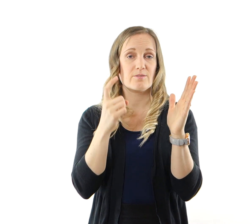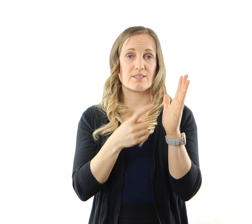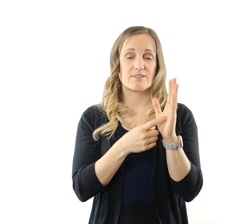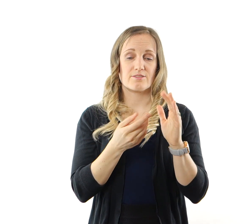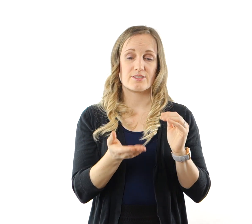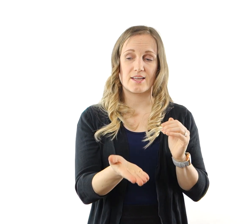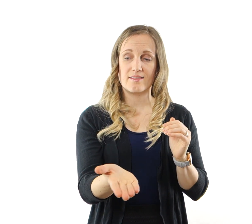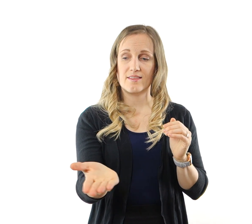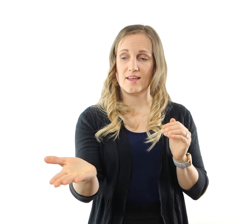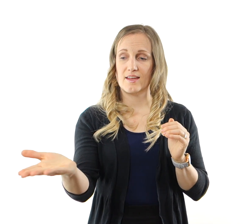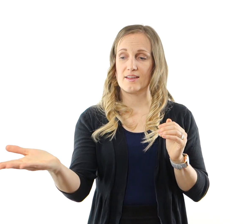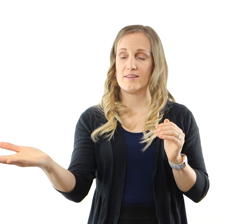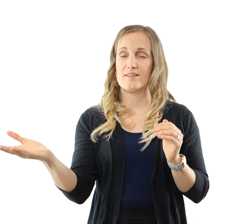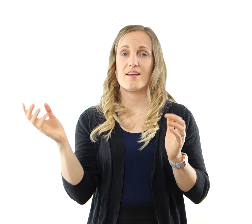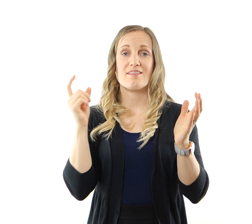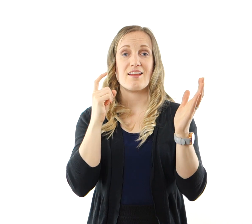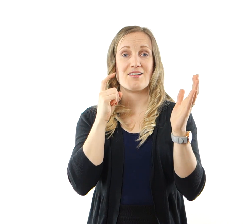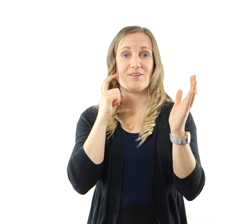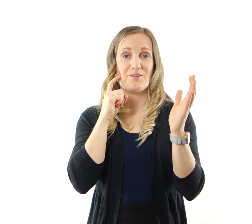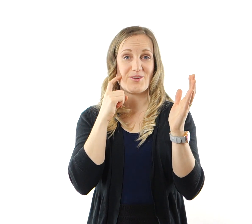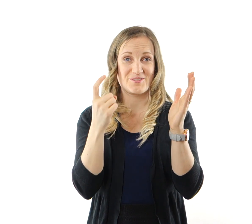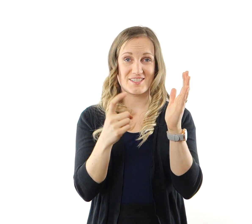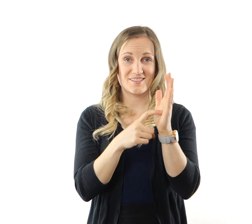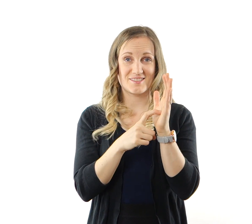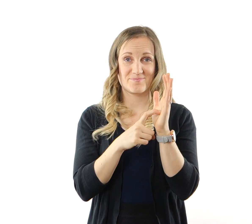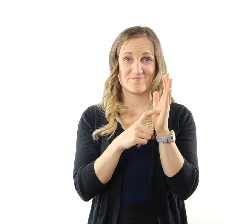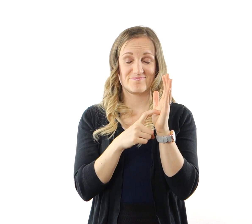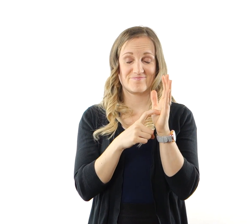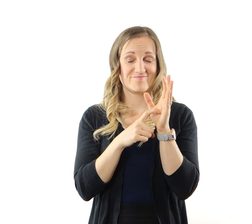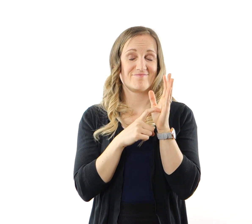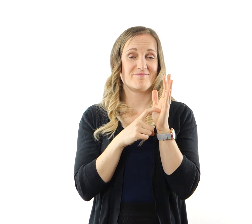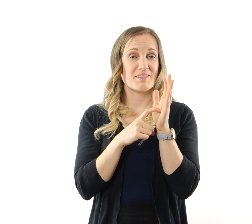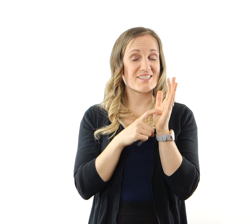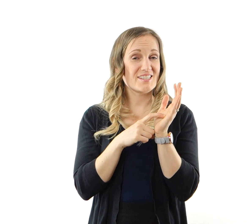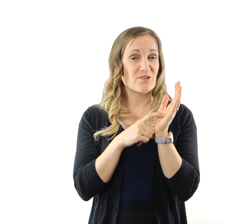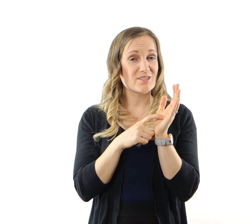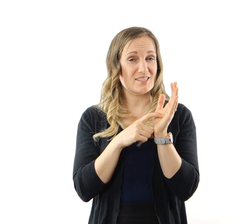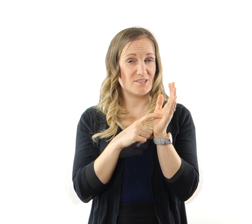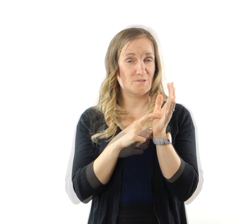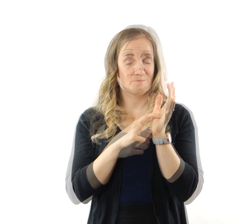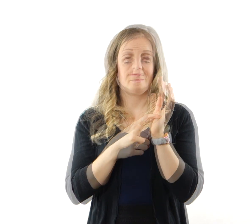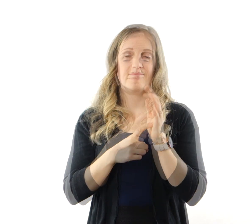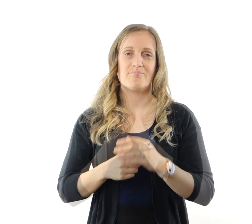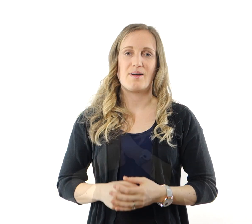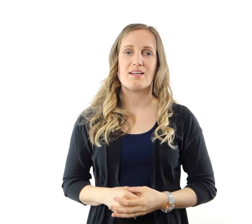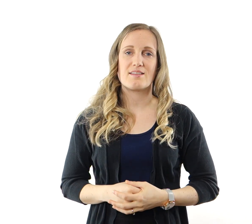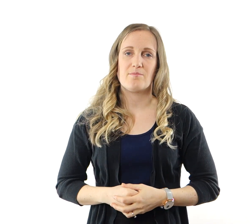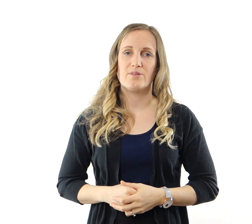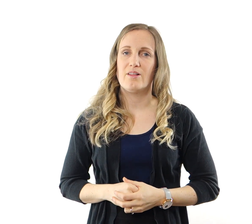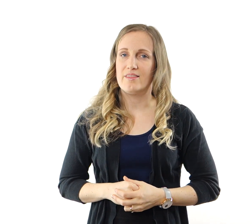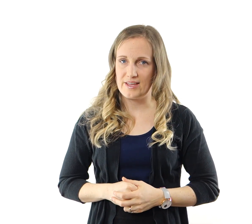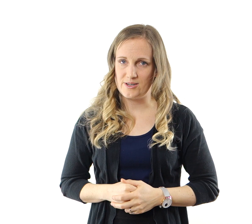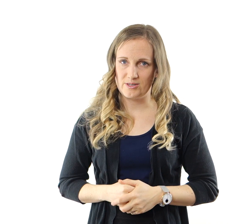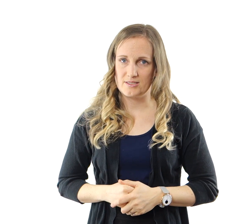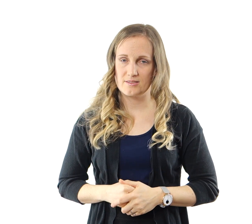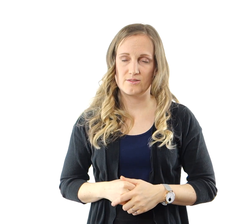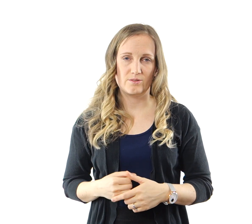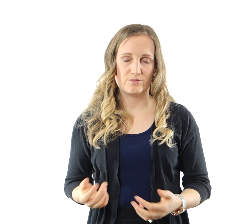Notice. They're saying they, and then notice. Because they notice. My example, they notice. Those are the